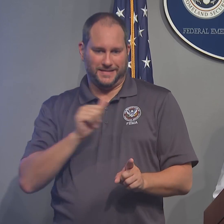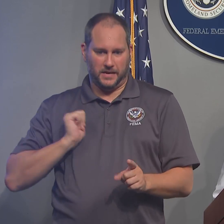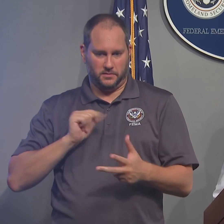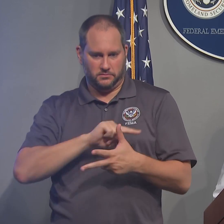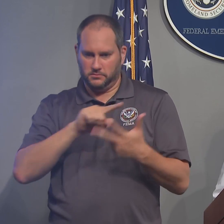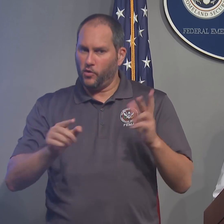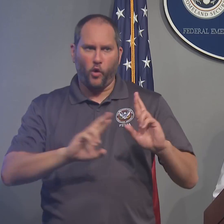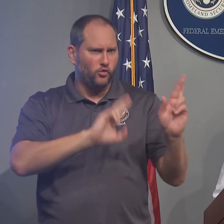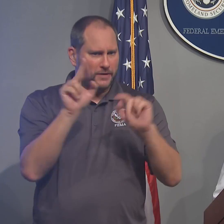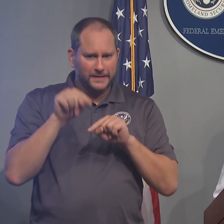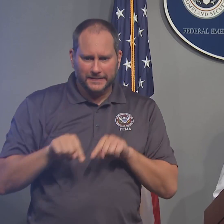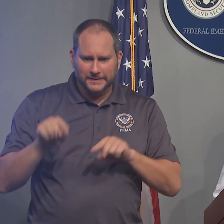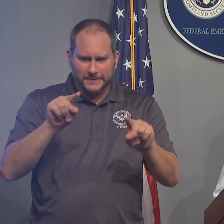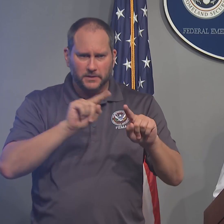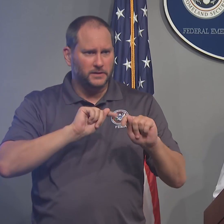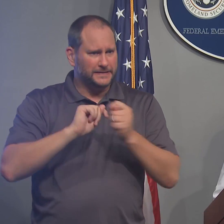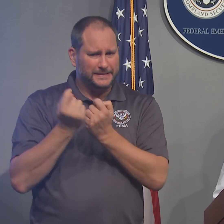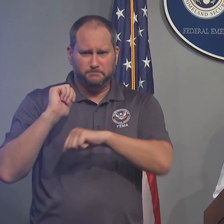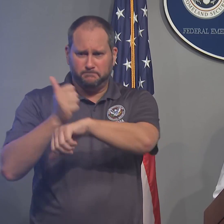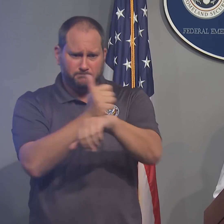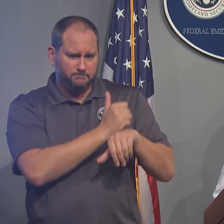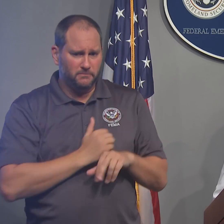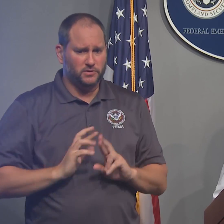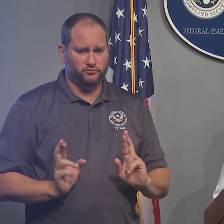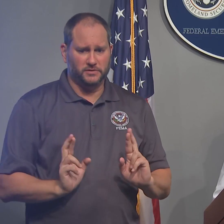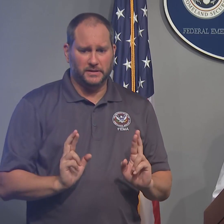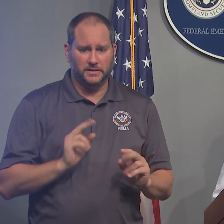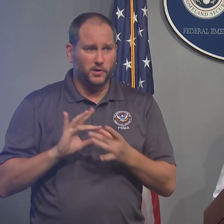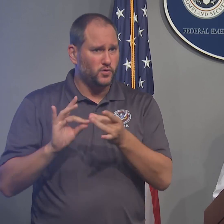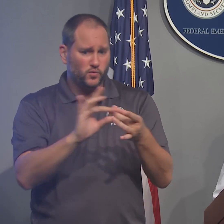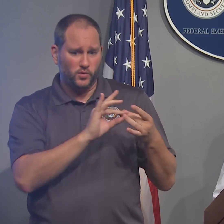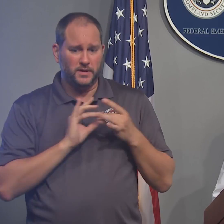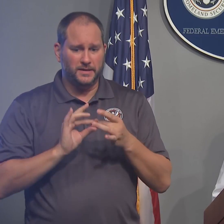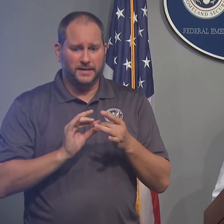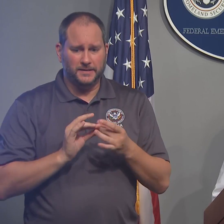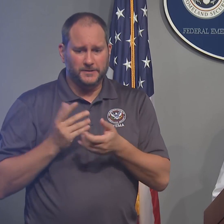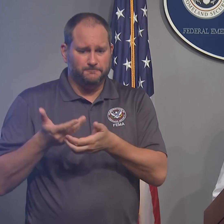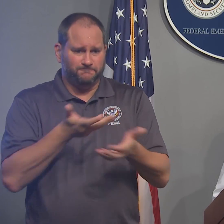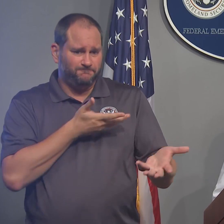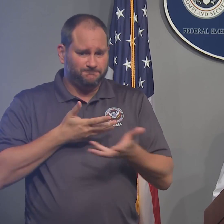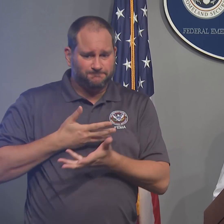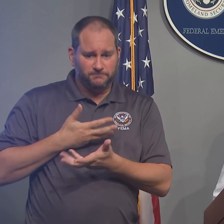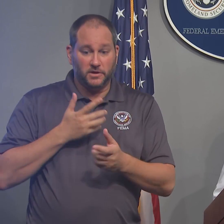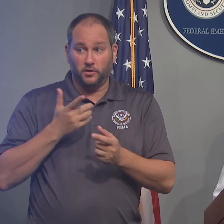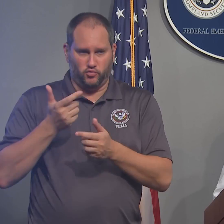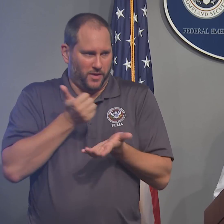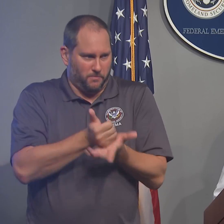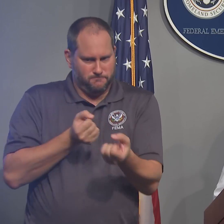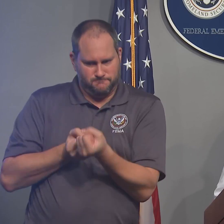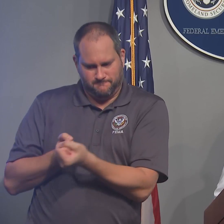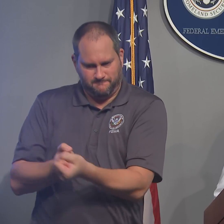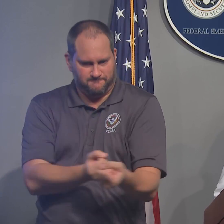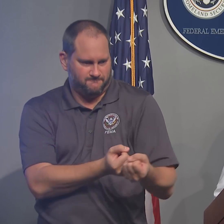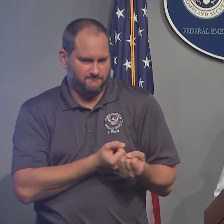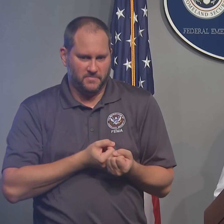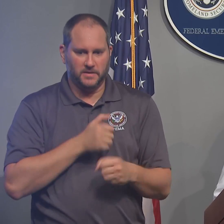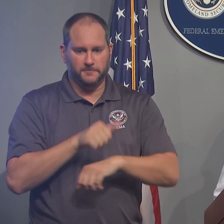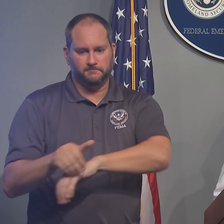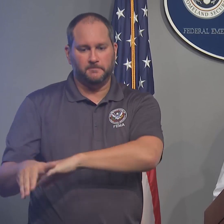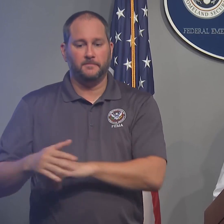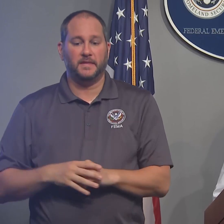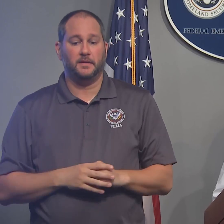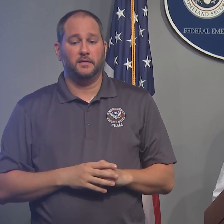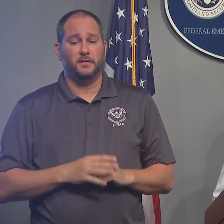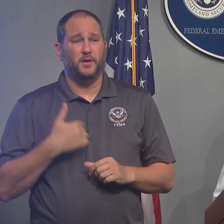have teams of on-scene coordinators and equipment ready to deploy. We will continue to coordinate with and support our federal,